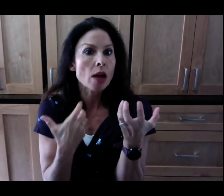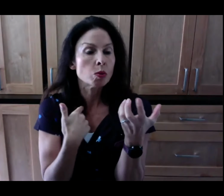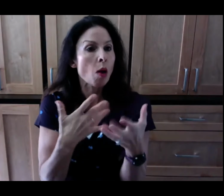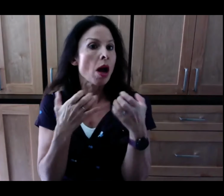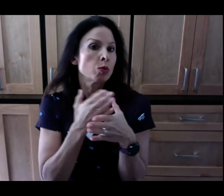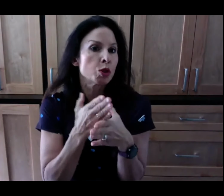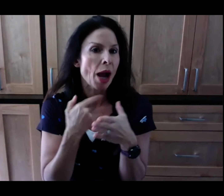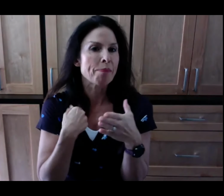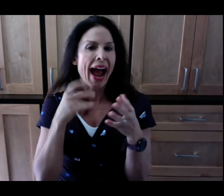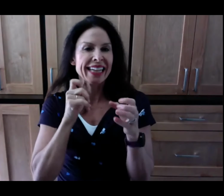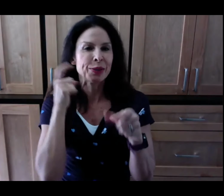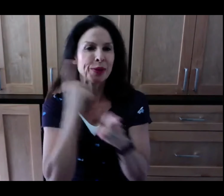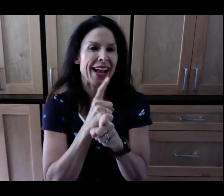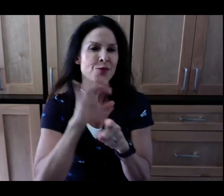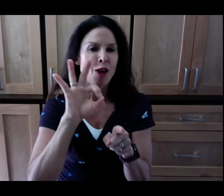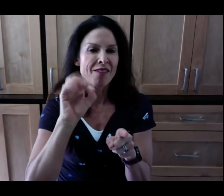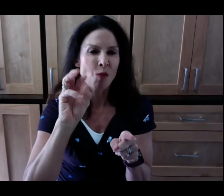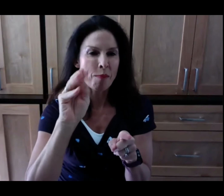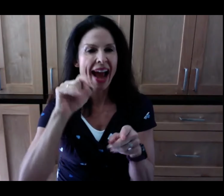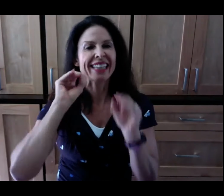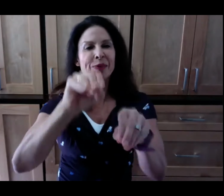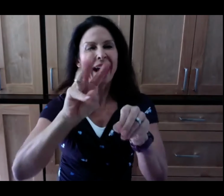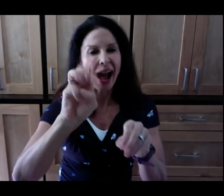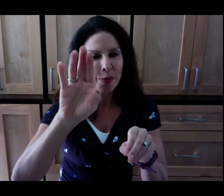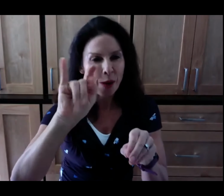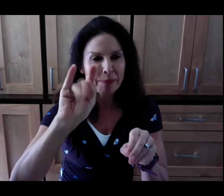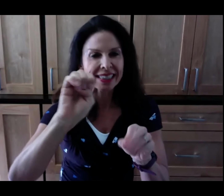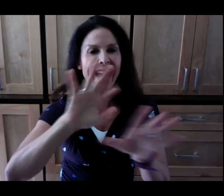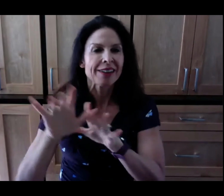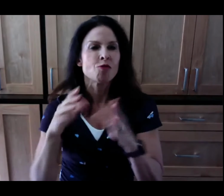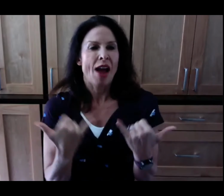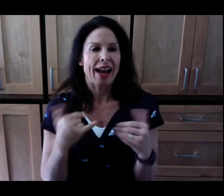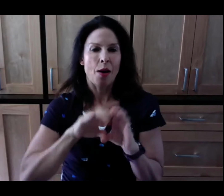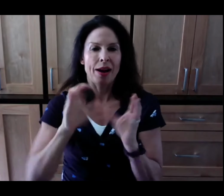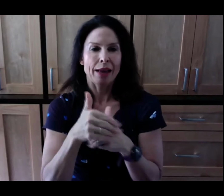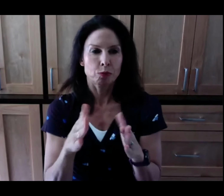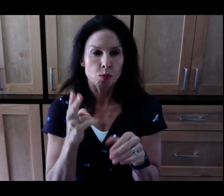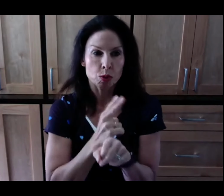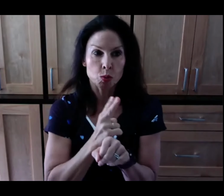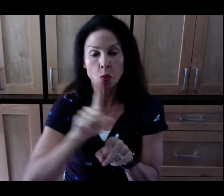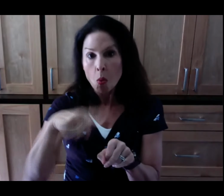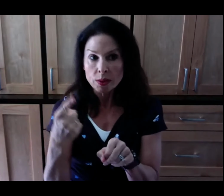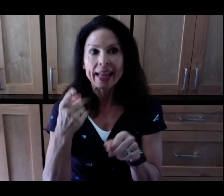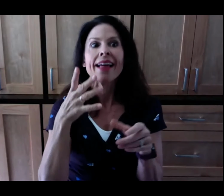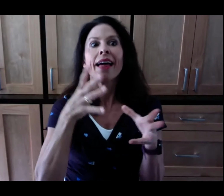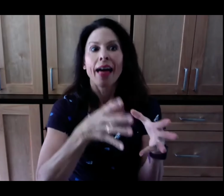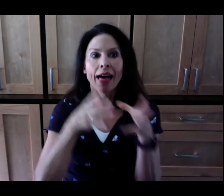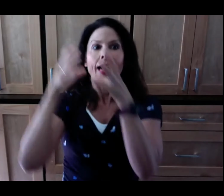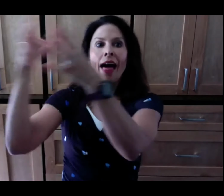And if you haven't yet shared and you want to share, making sure everything is the right format and the right website, you can use it for